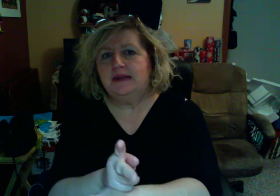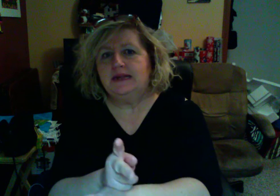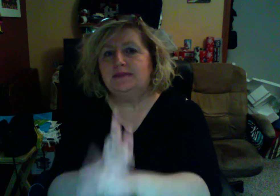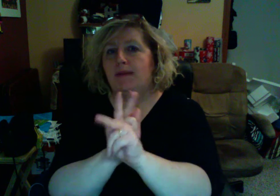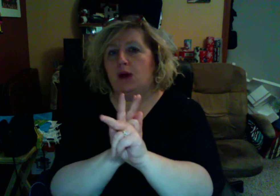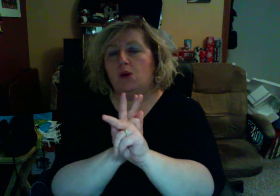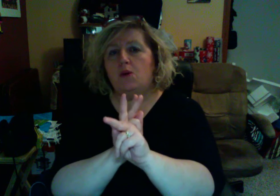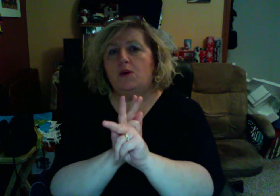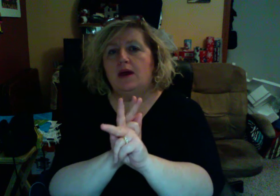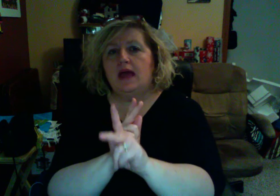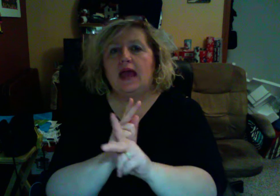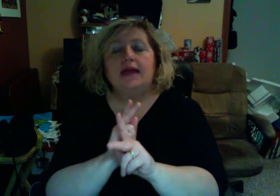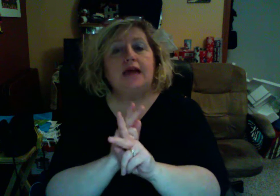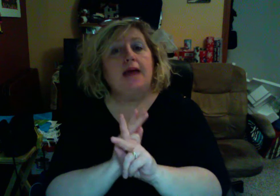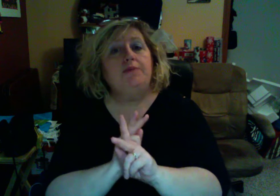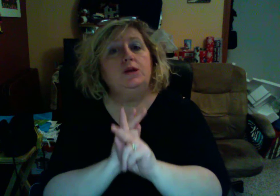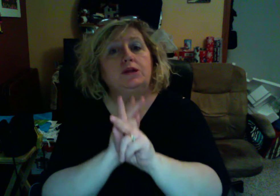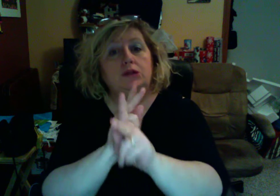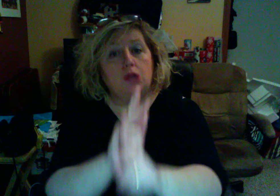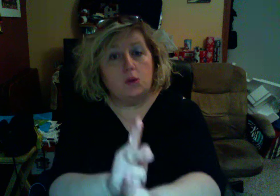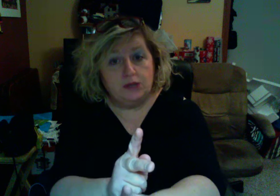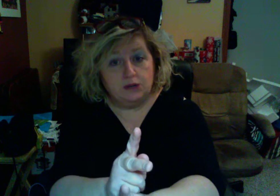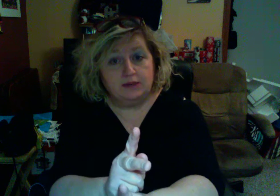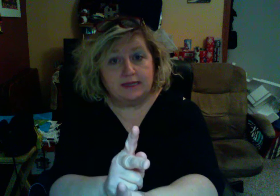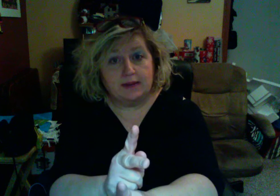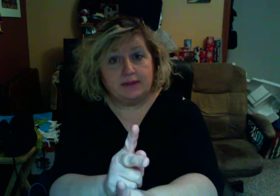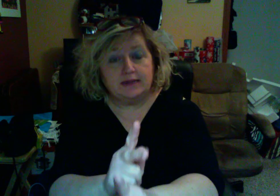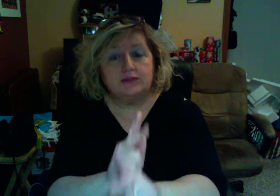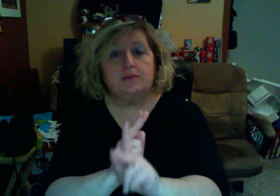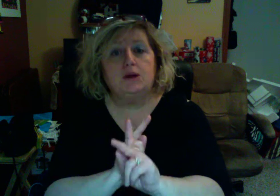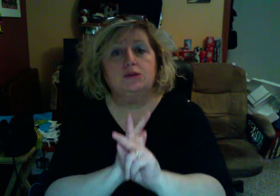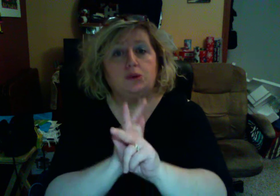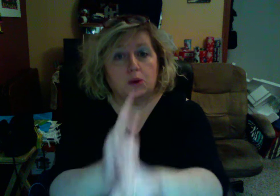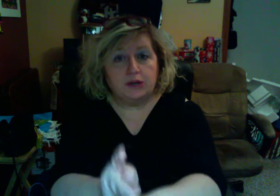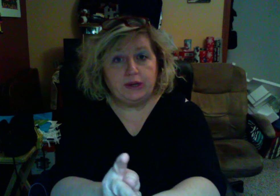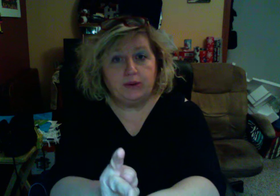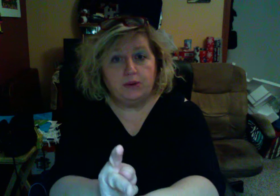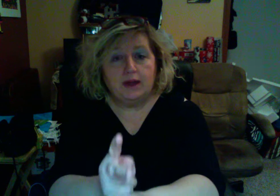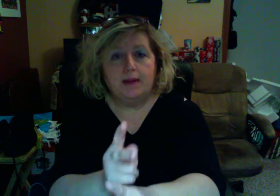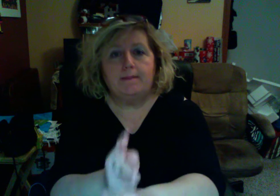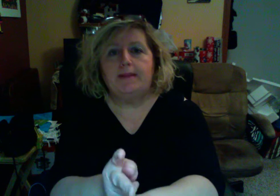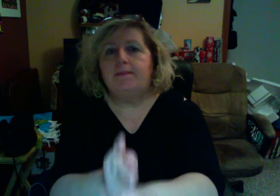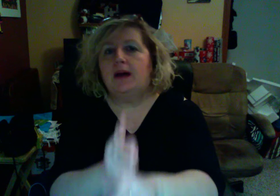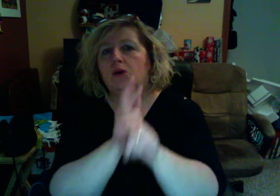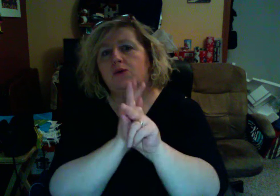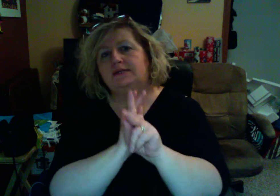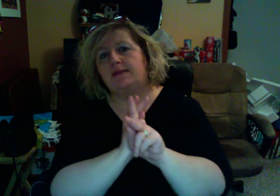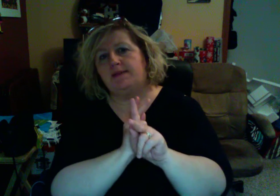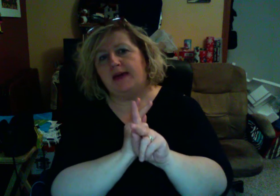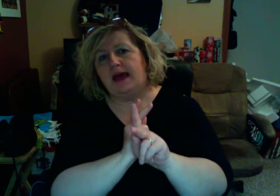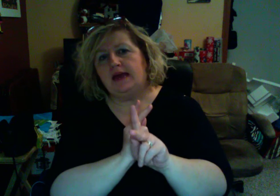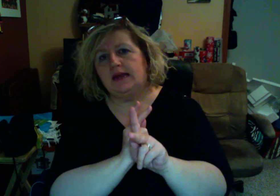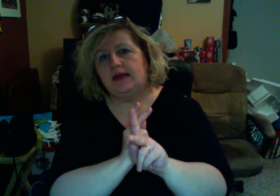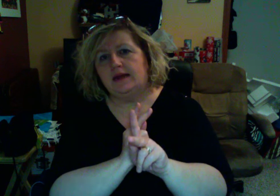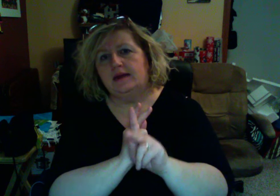it's borrow, and I'm going to loan you something. So I'm going to go toward you, but borrow is coming back